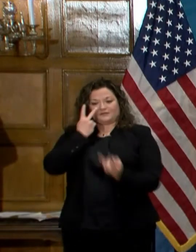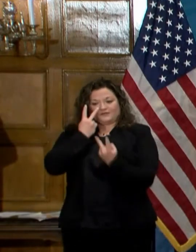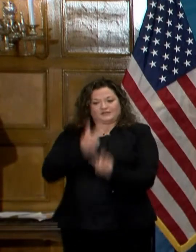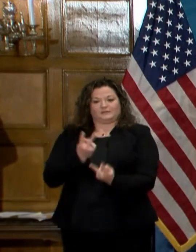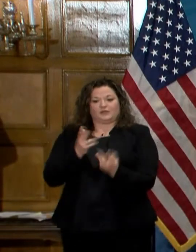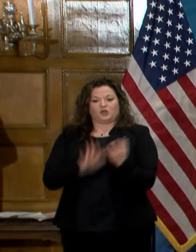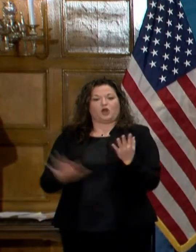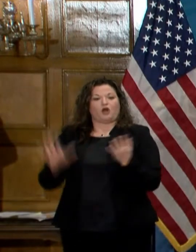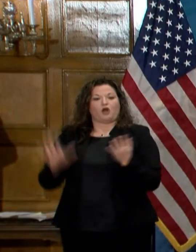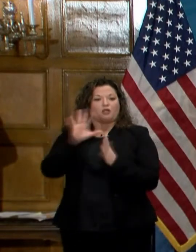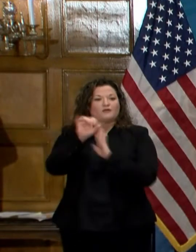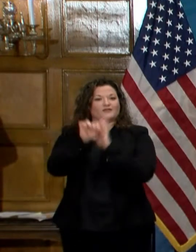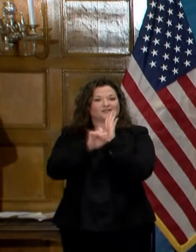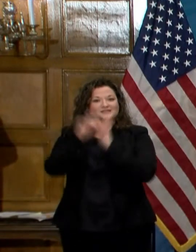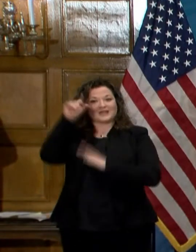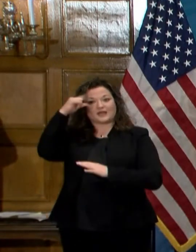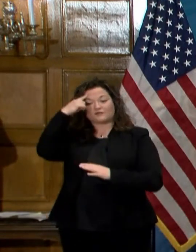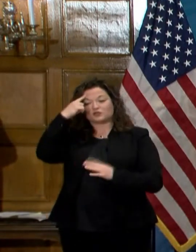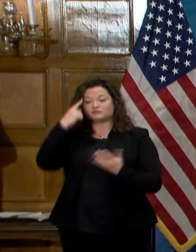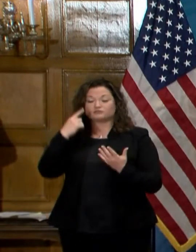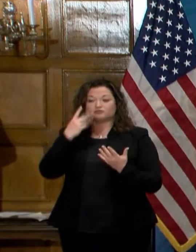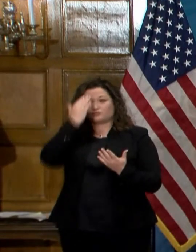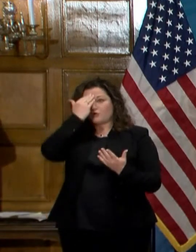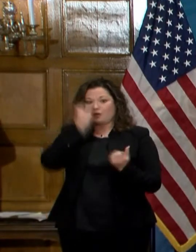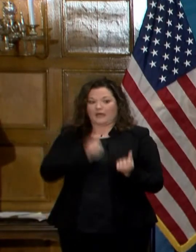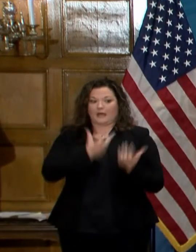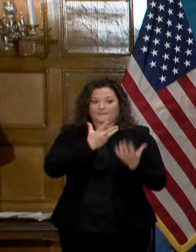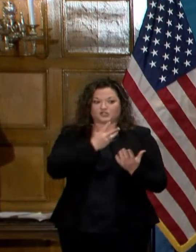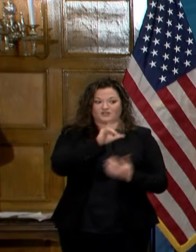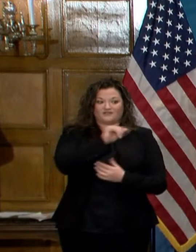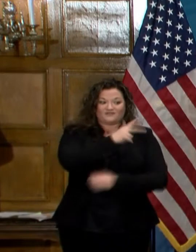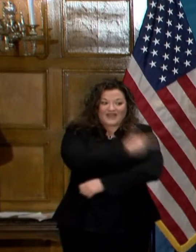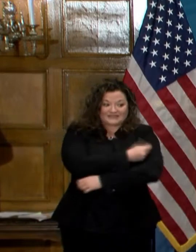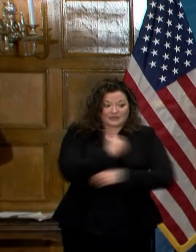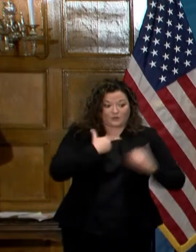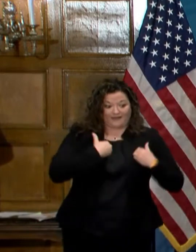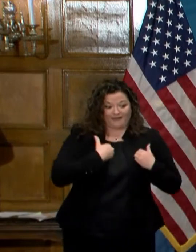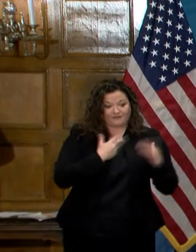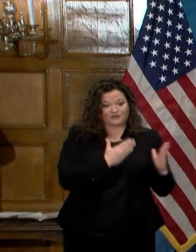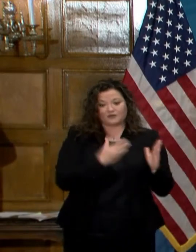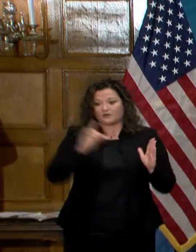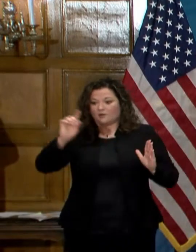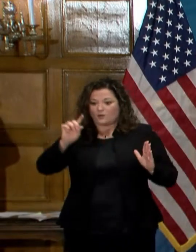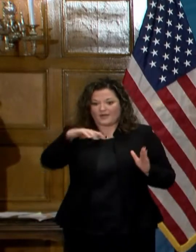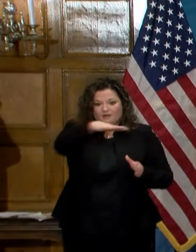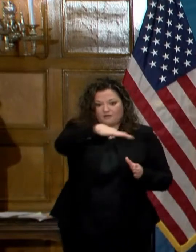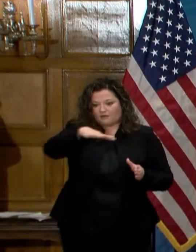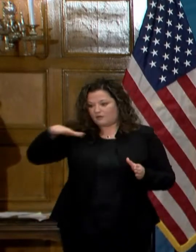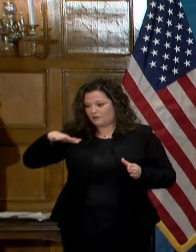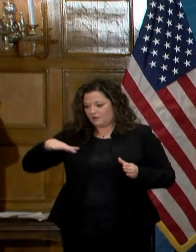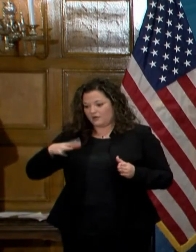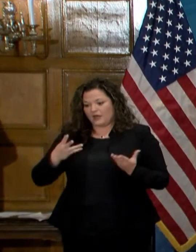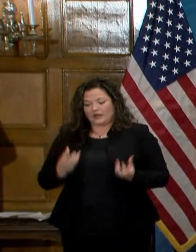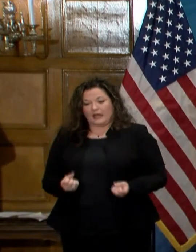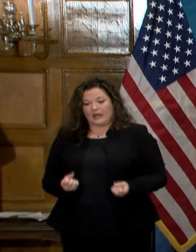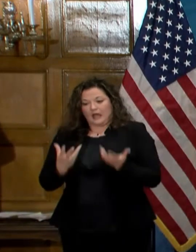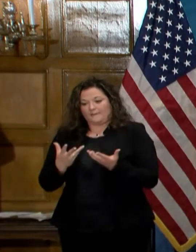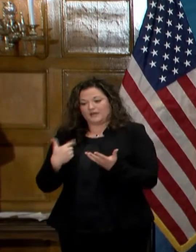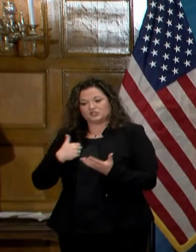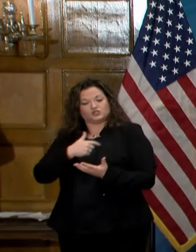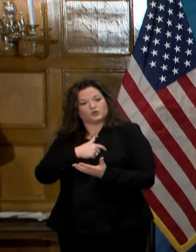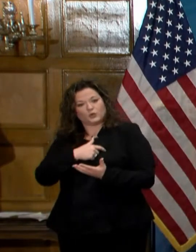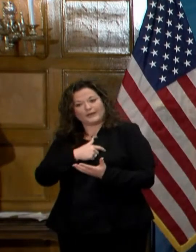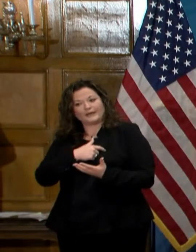across state government to the amount of vaccine that we've got on hand, where it's at, and how often and how much of it that we